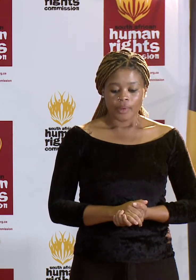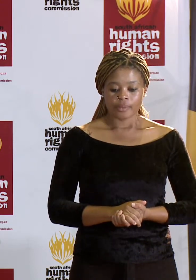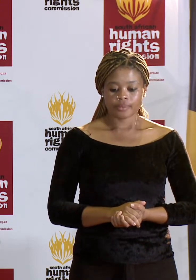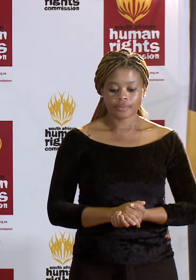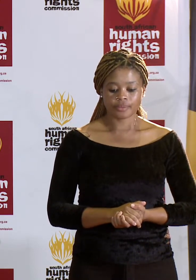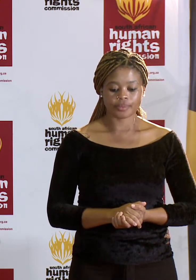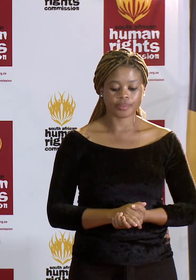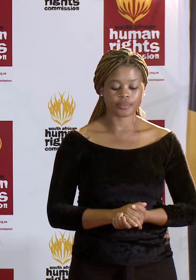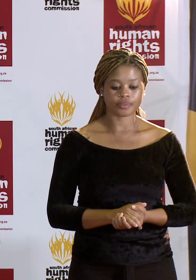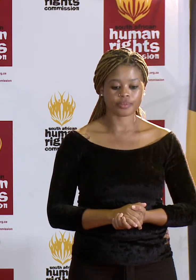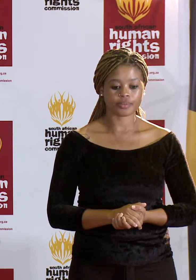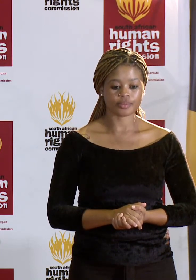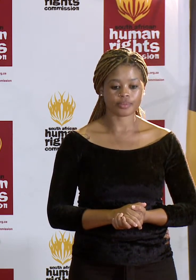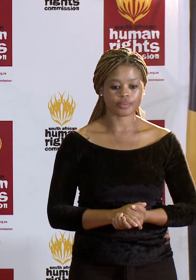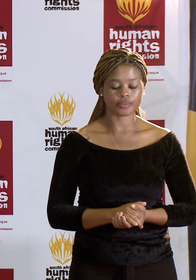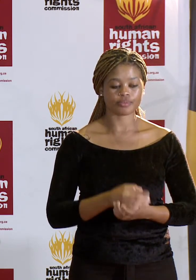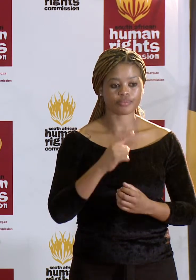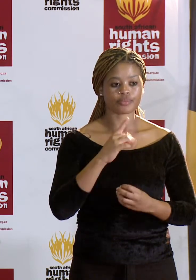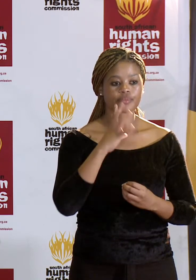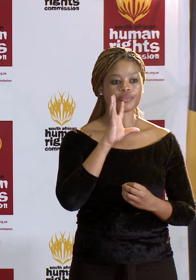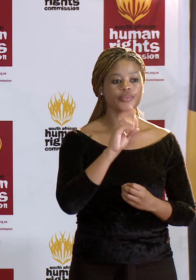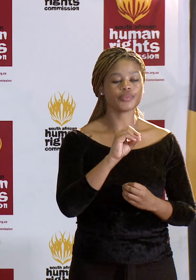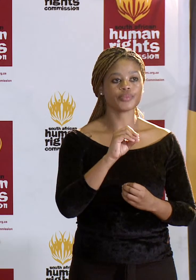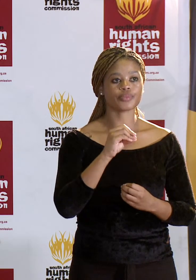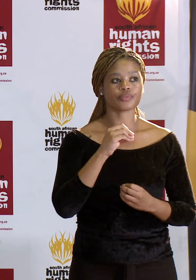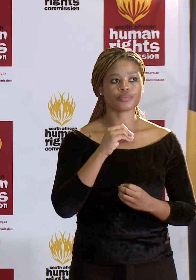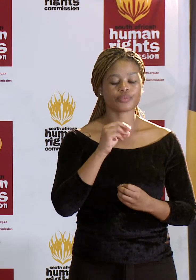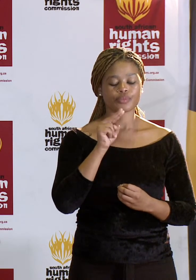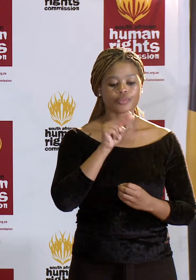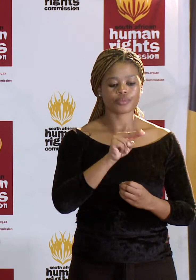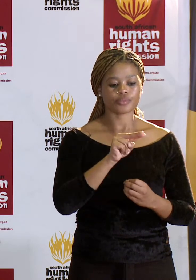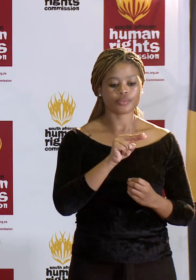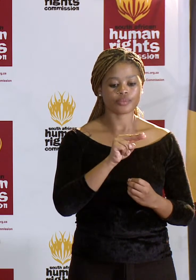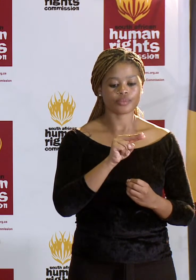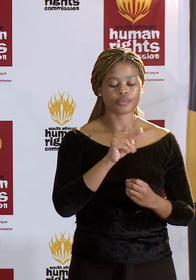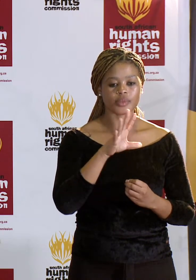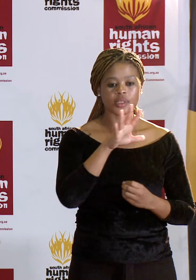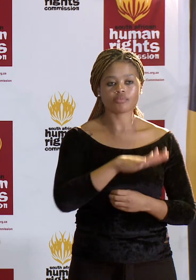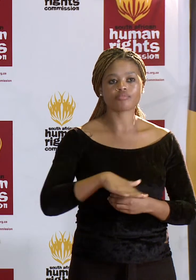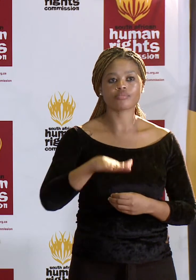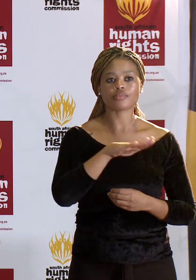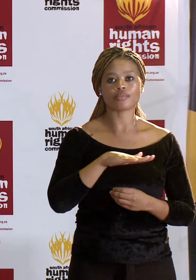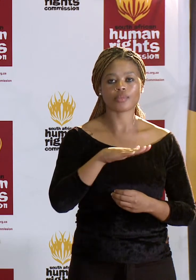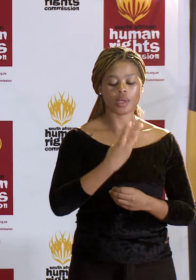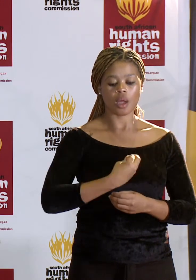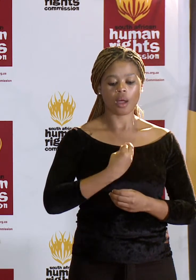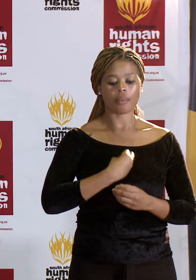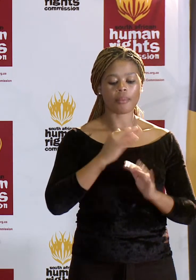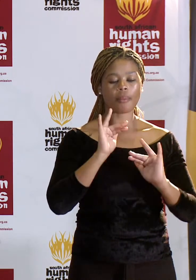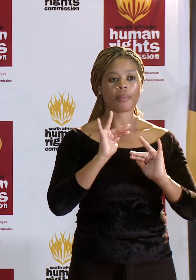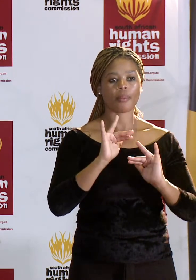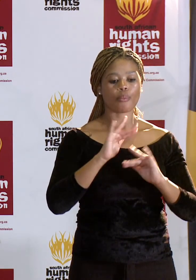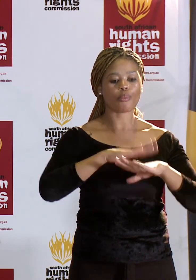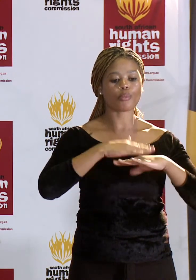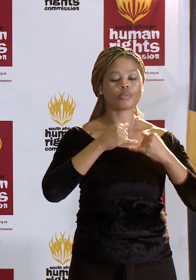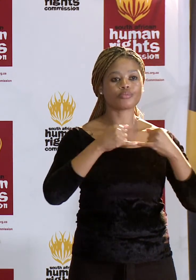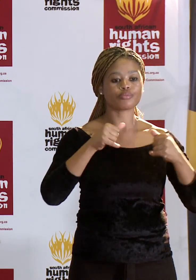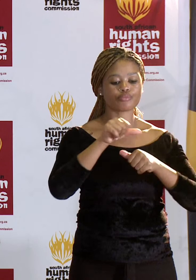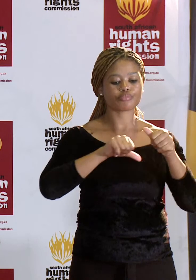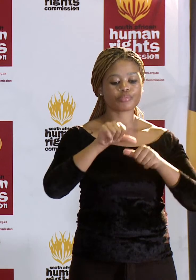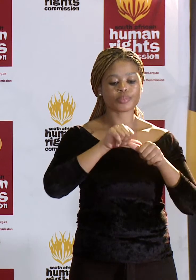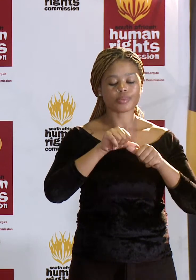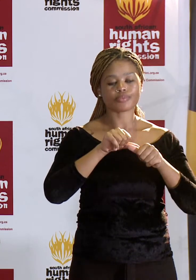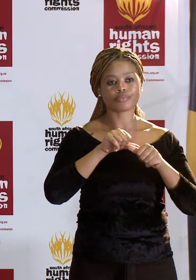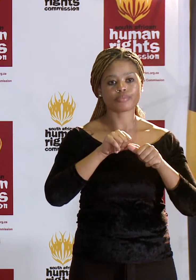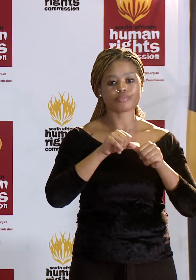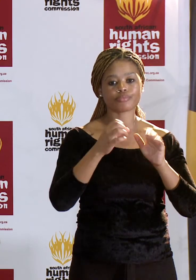The section on children is particularly important as it recognizes the unique challenges faced by young people online. Social media